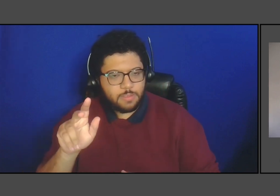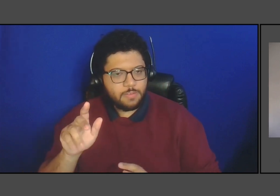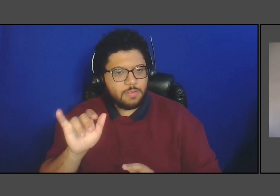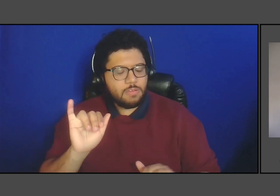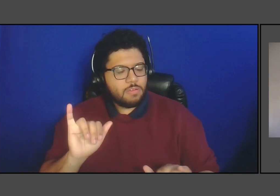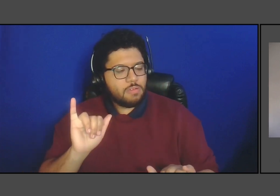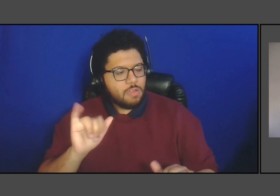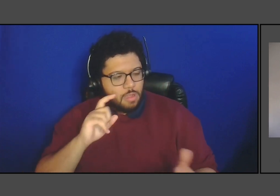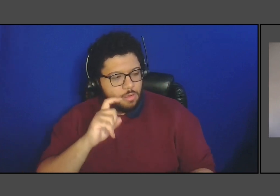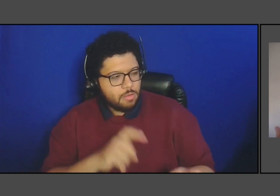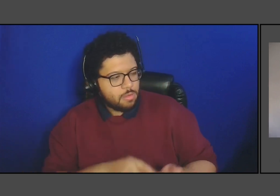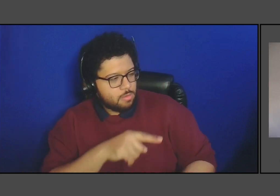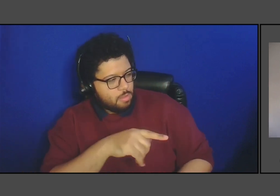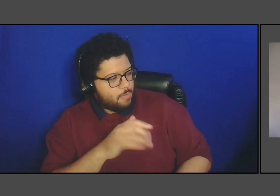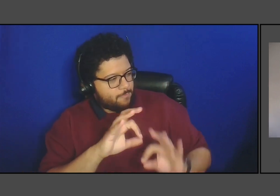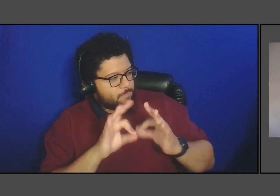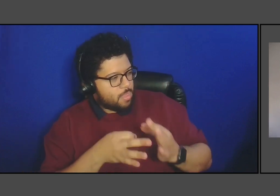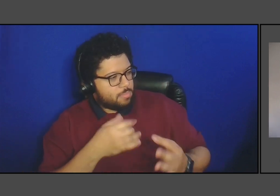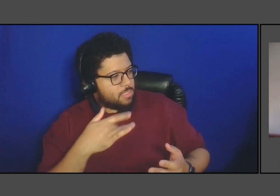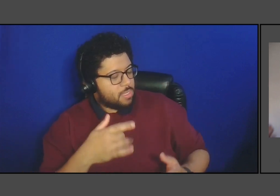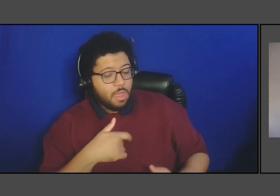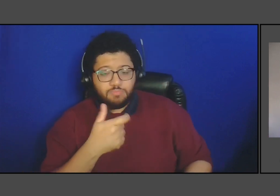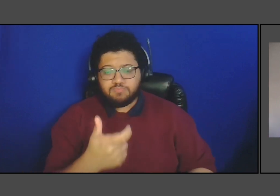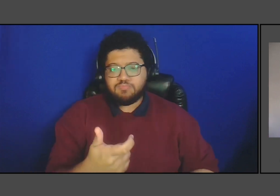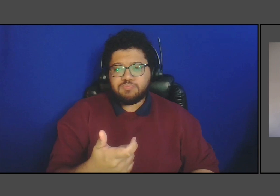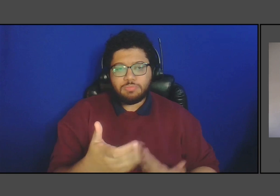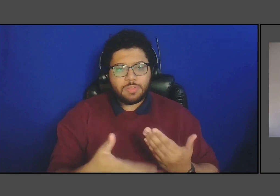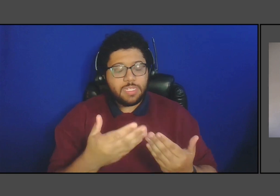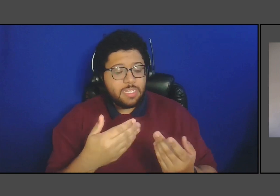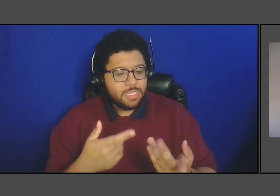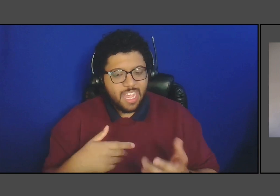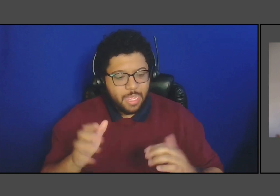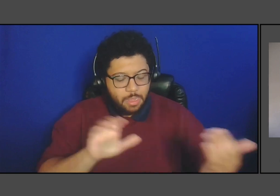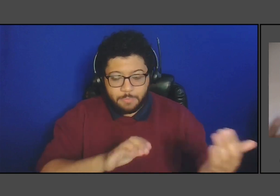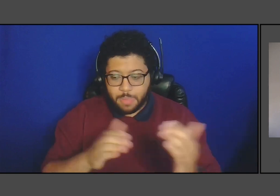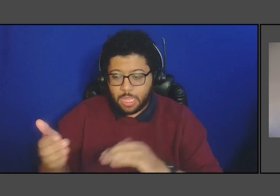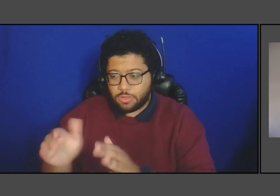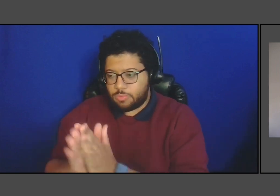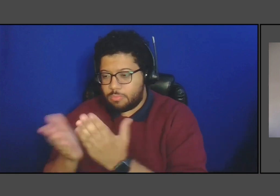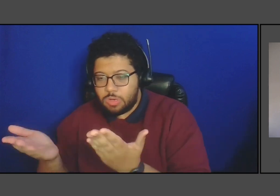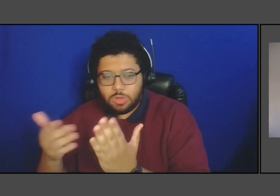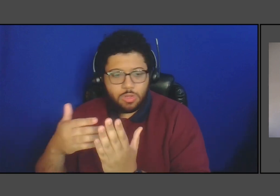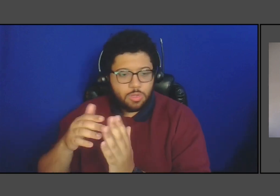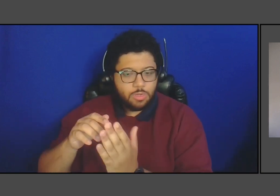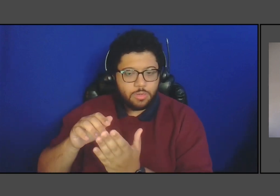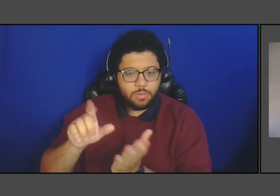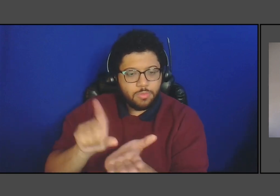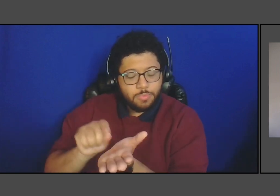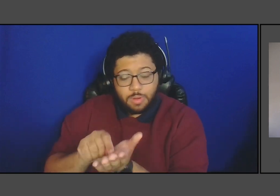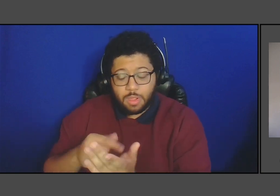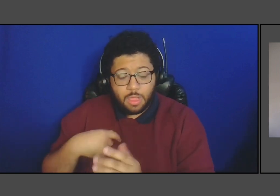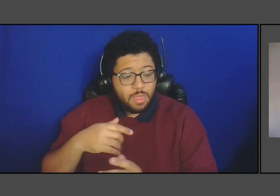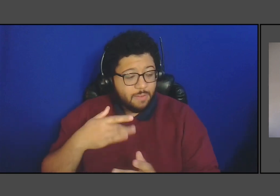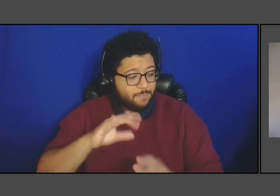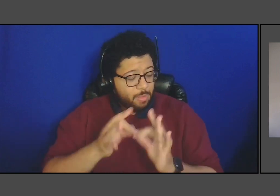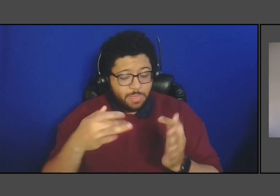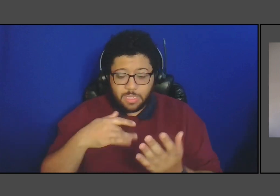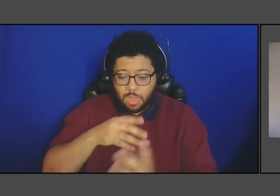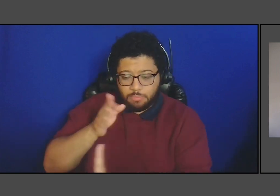up and watch than maybe a book or a newspaper. So I turned to film to try to express these ideas.